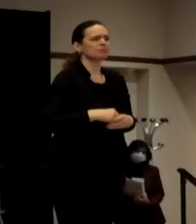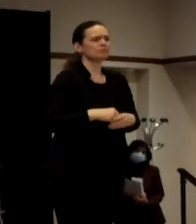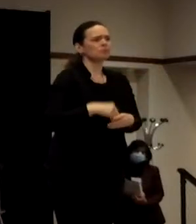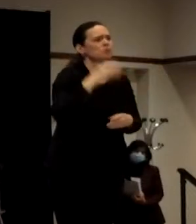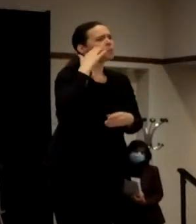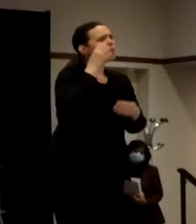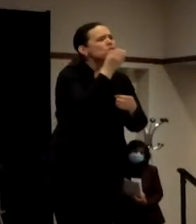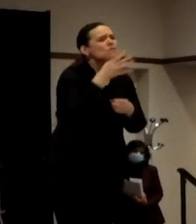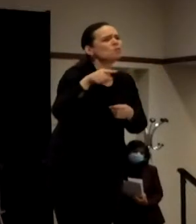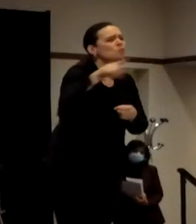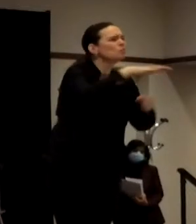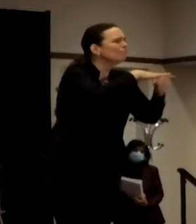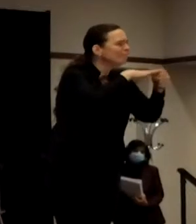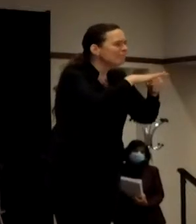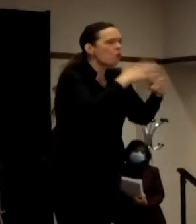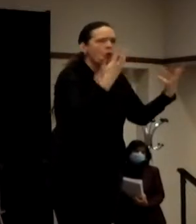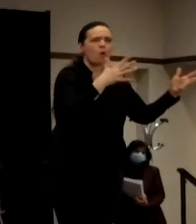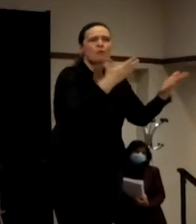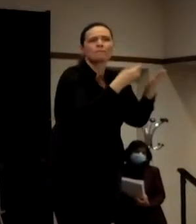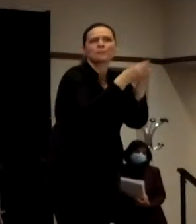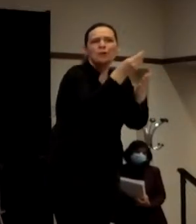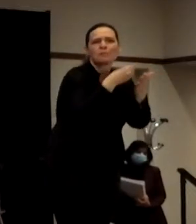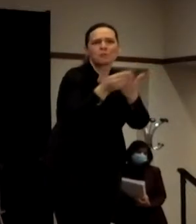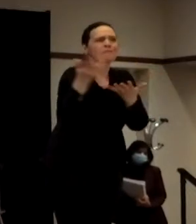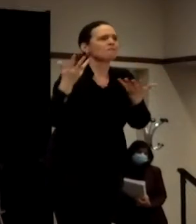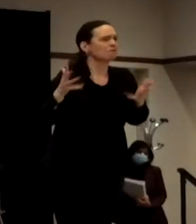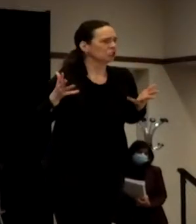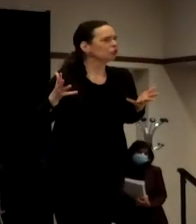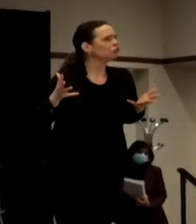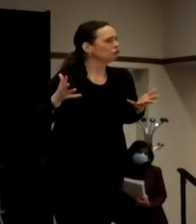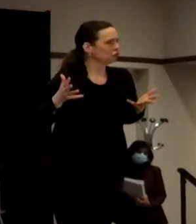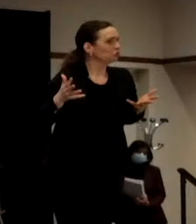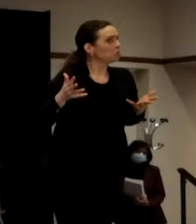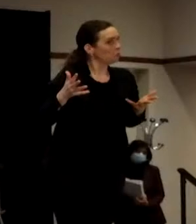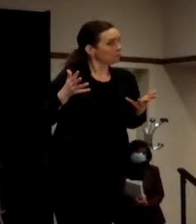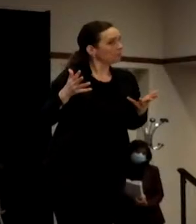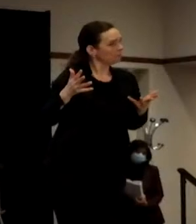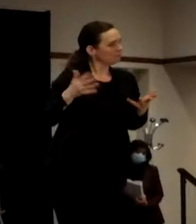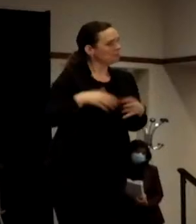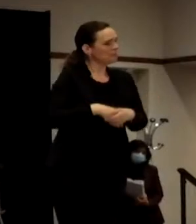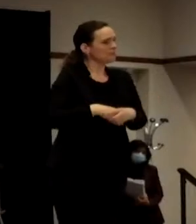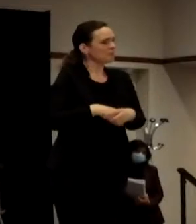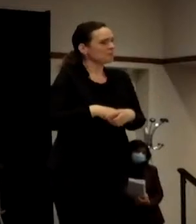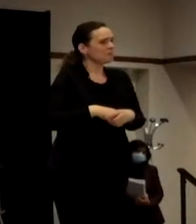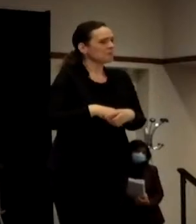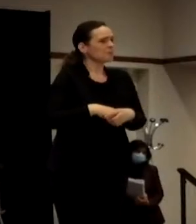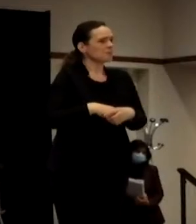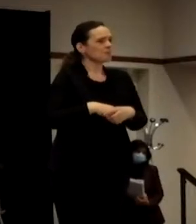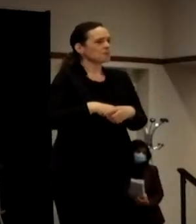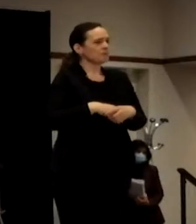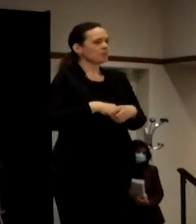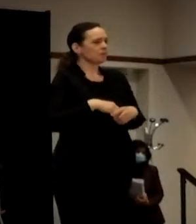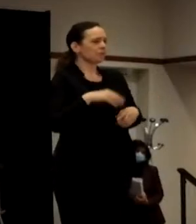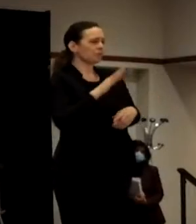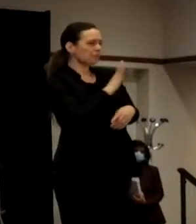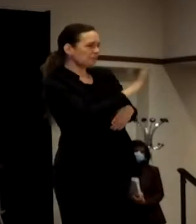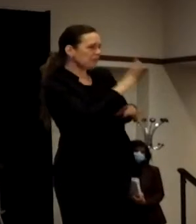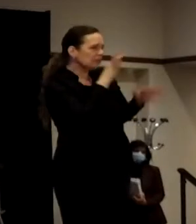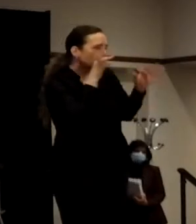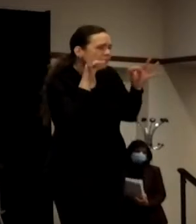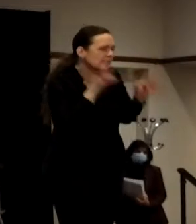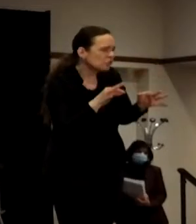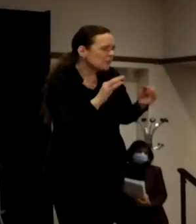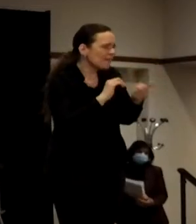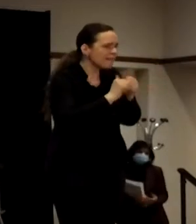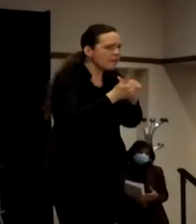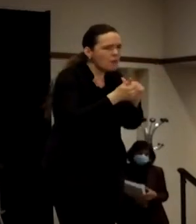reviewing the guidance, think they want to go to something different than their existing plan. How many partitions would they need? We'll pay for it. So